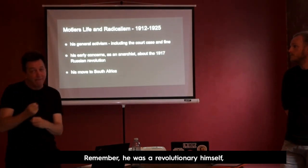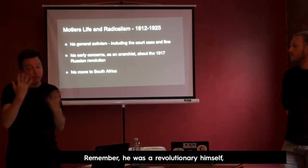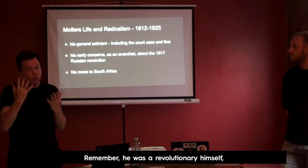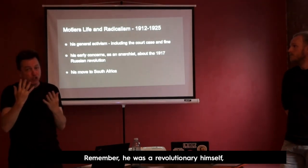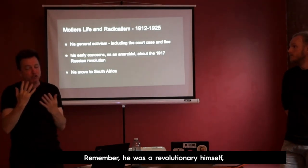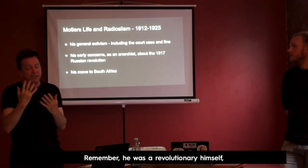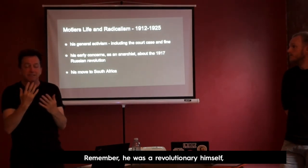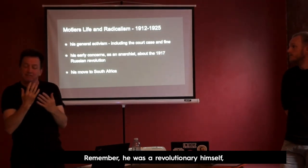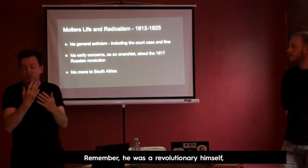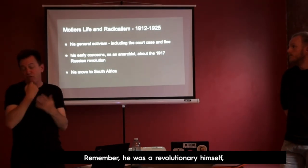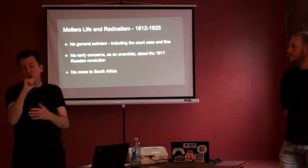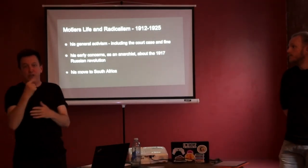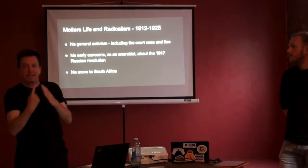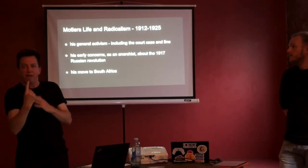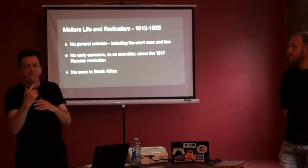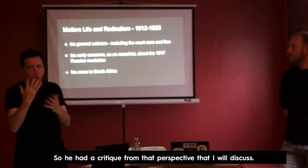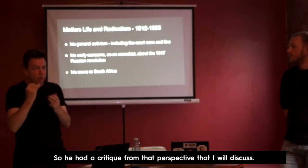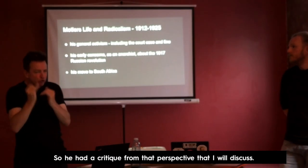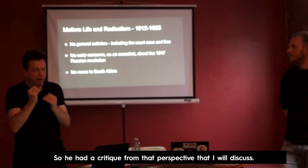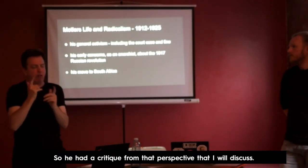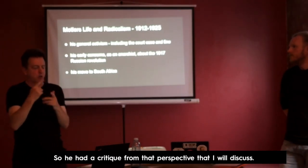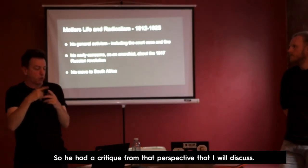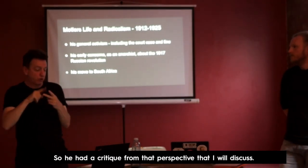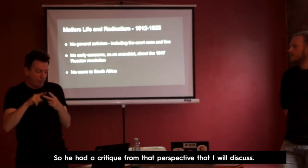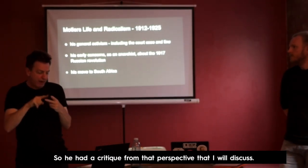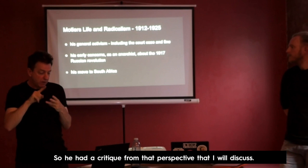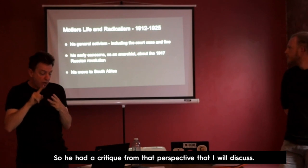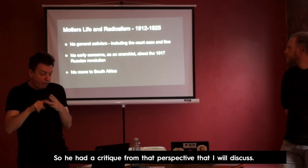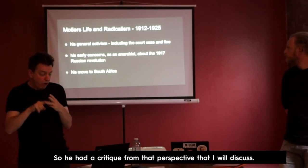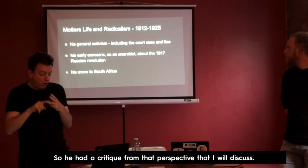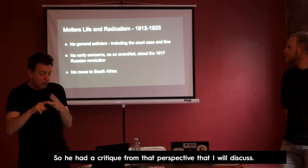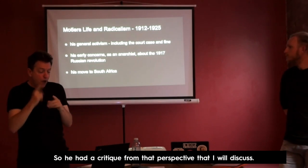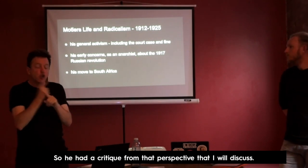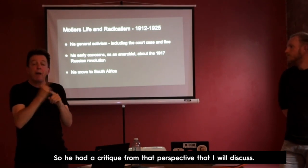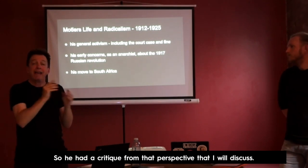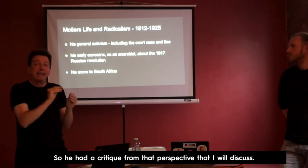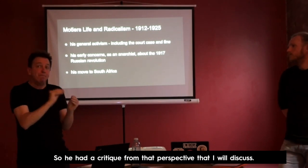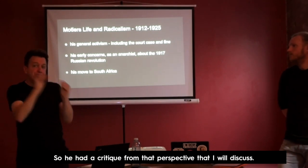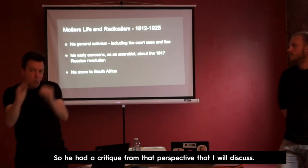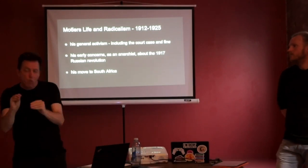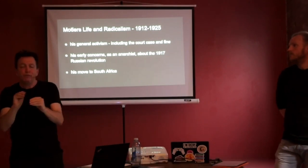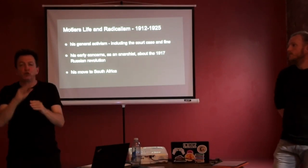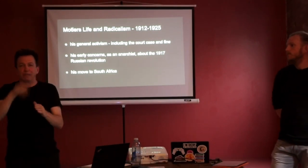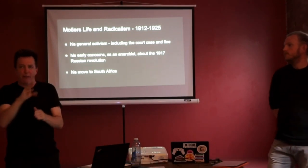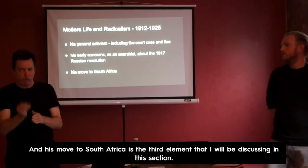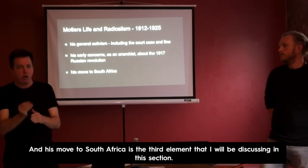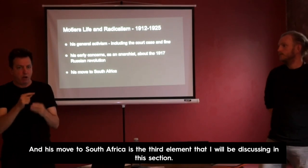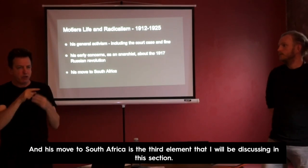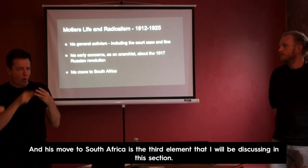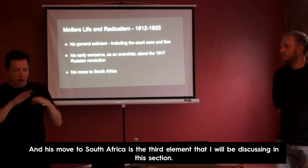a revolutionary himself, so he had a critique from that perspective that I will discuss. And his move to